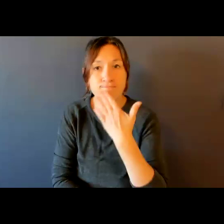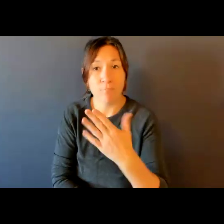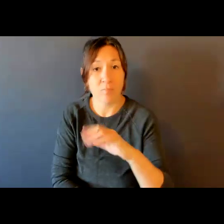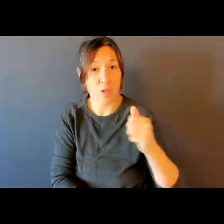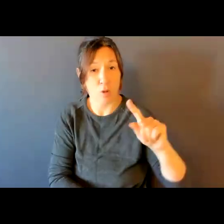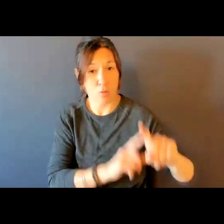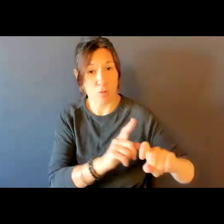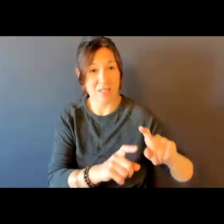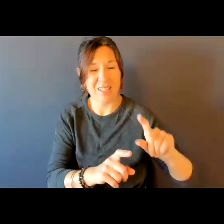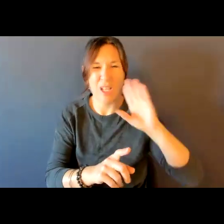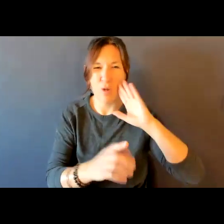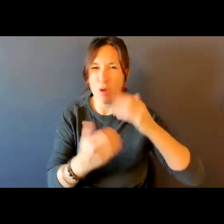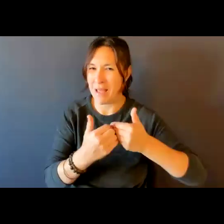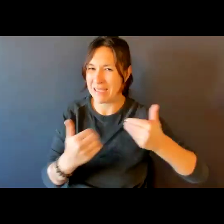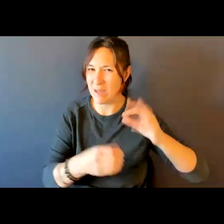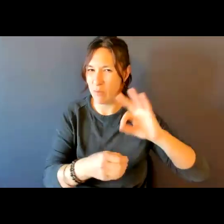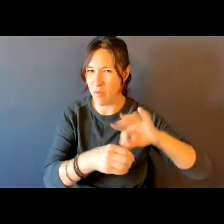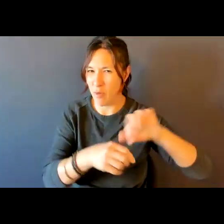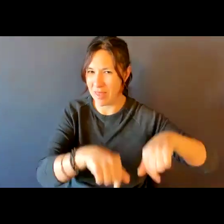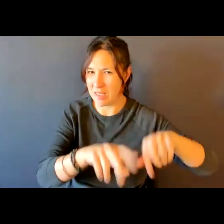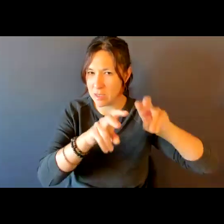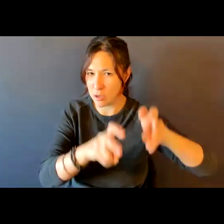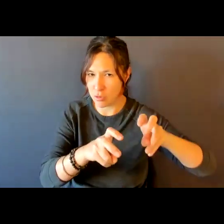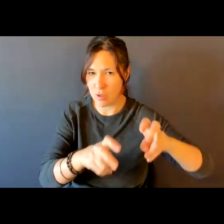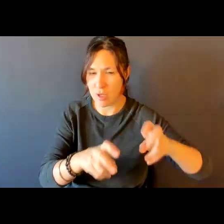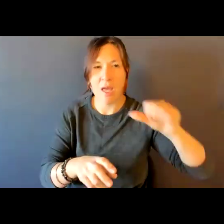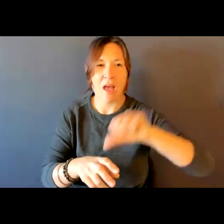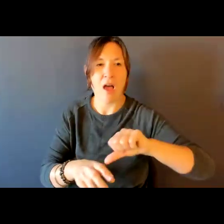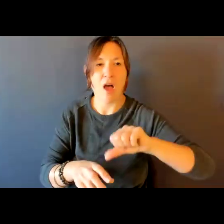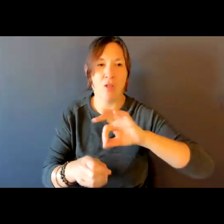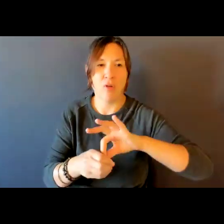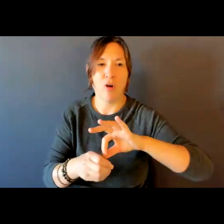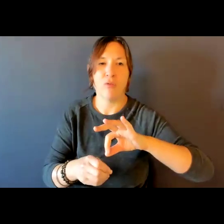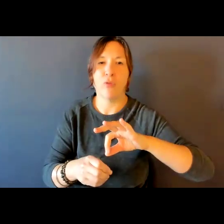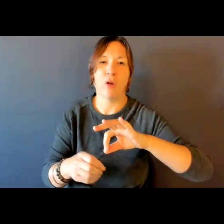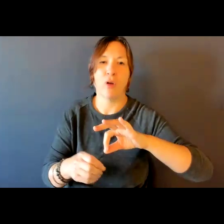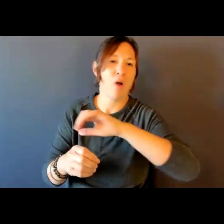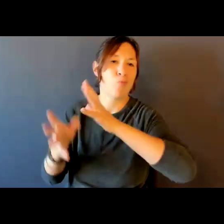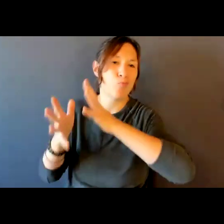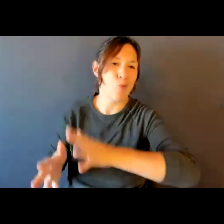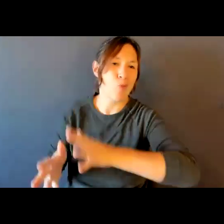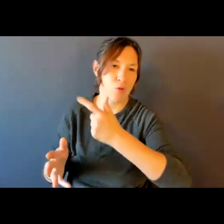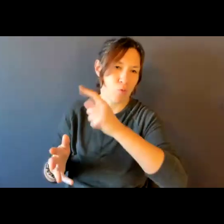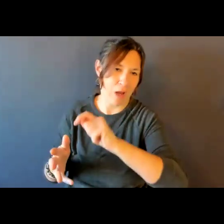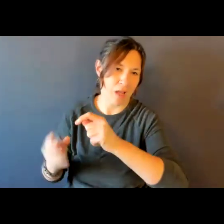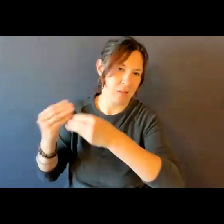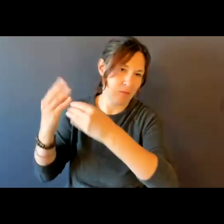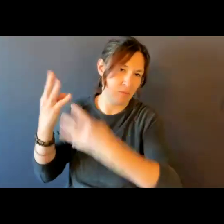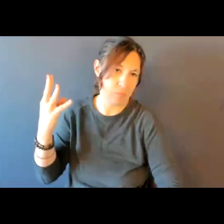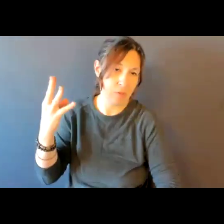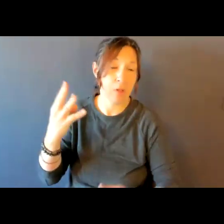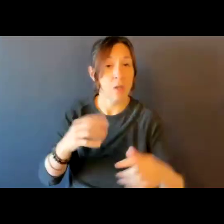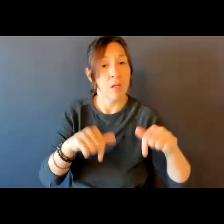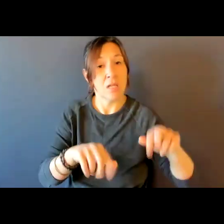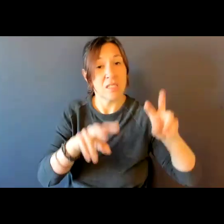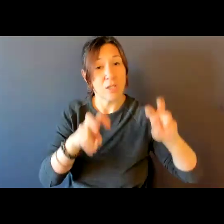this, we're taking a separate vote on this, and then we'll take another vote on the grants as a whole. So the question is there